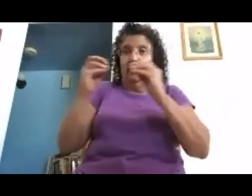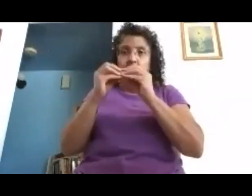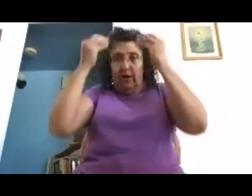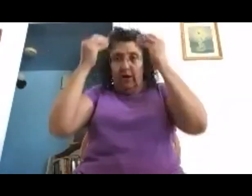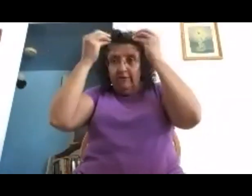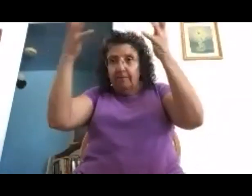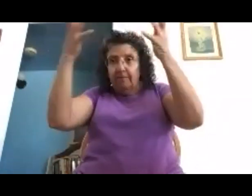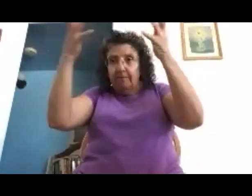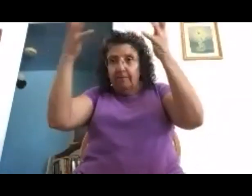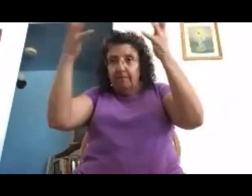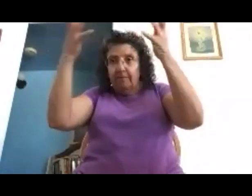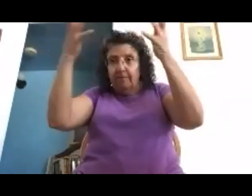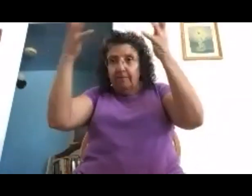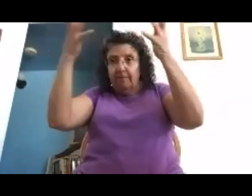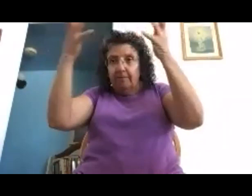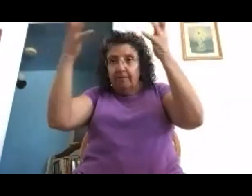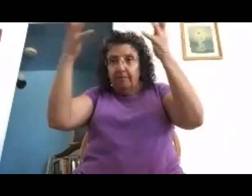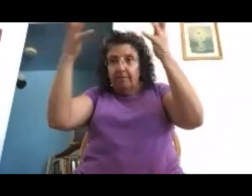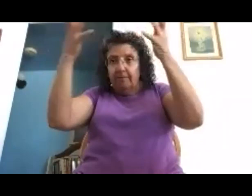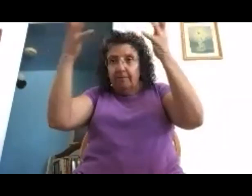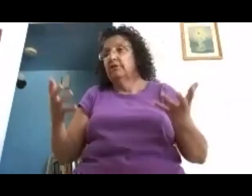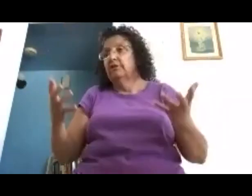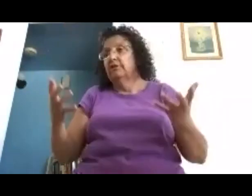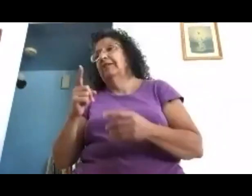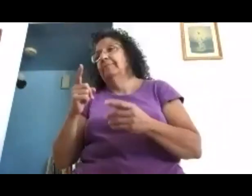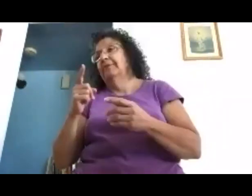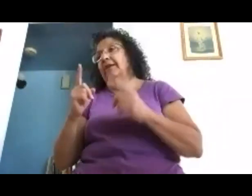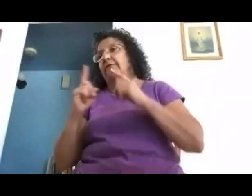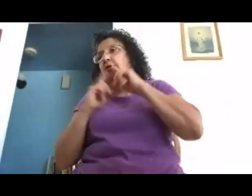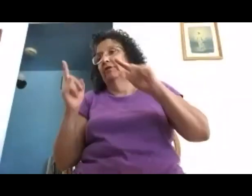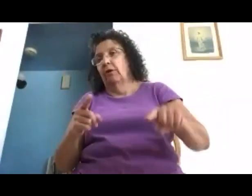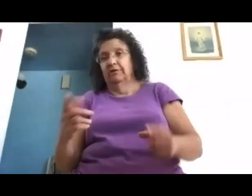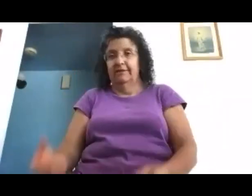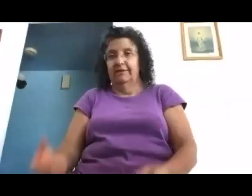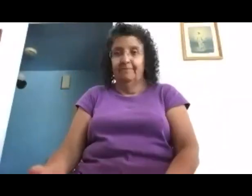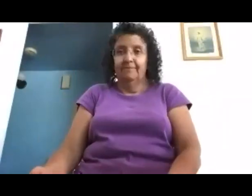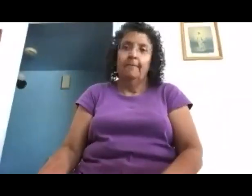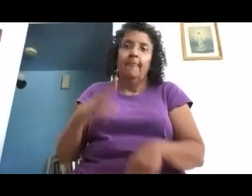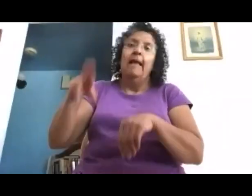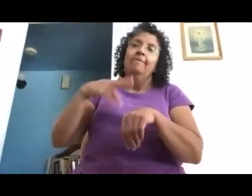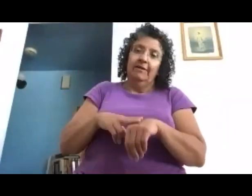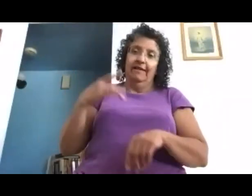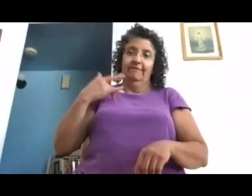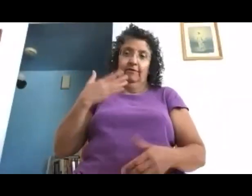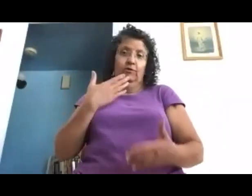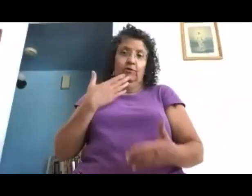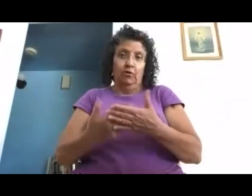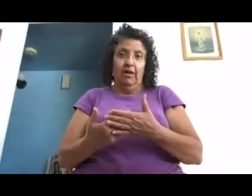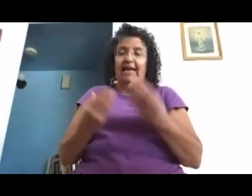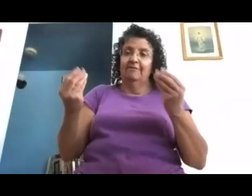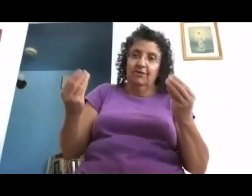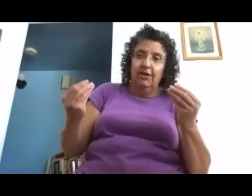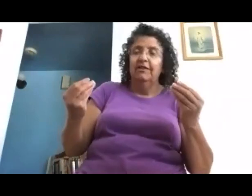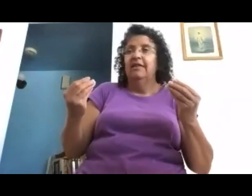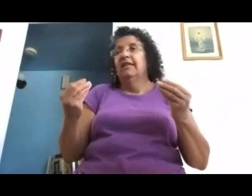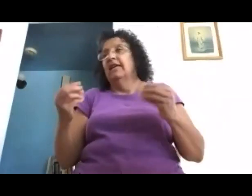can be of your results. Of course, it still feels good to have some dirt and some water and some seeds. I hope you have fun